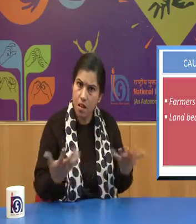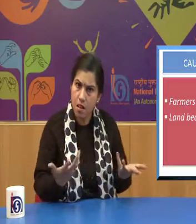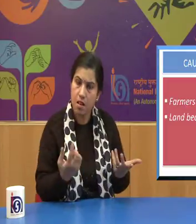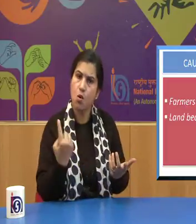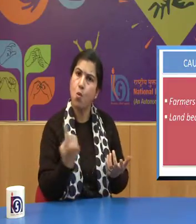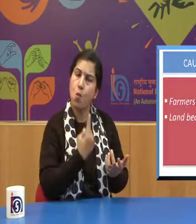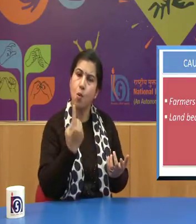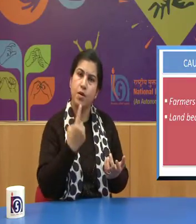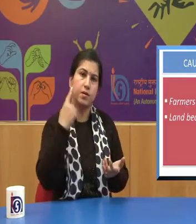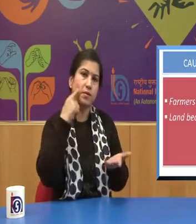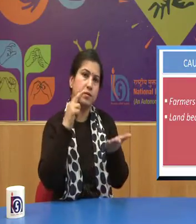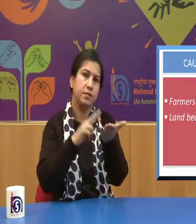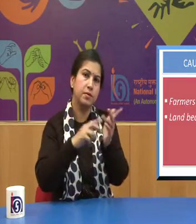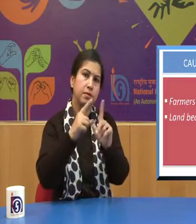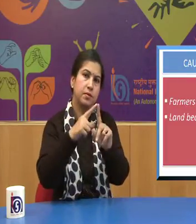except indigo.